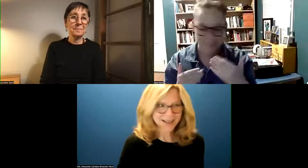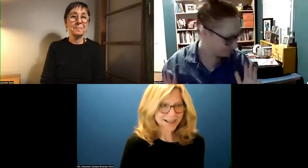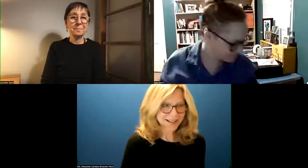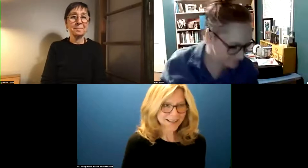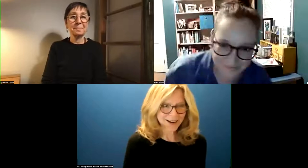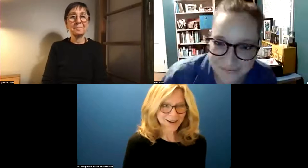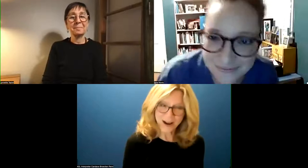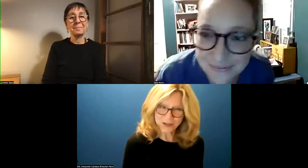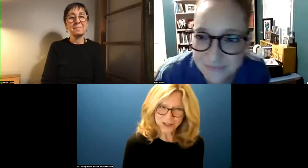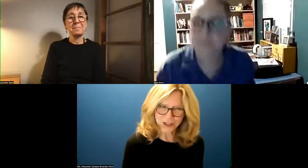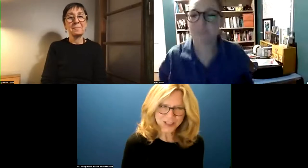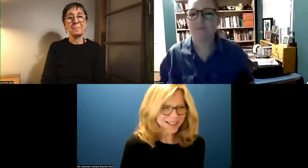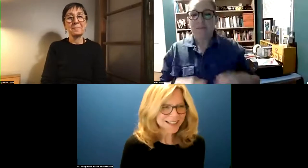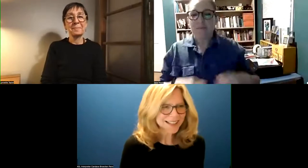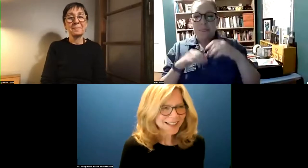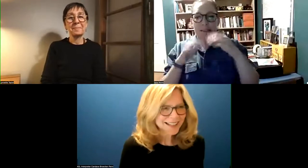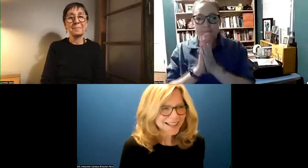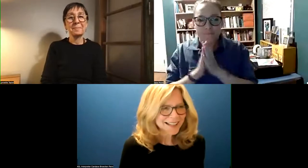Okay, there, that was good.